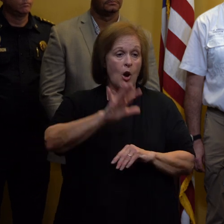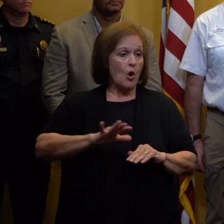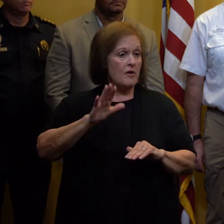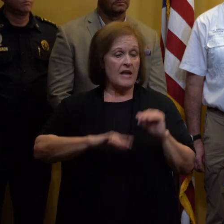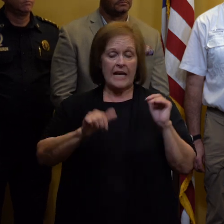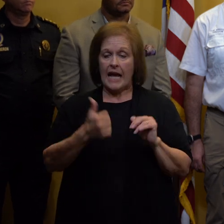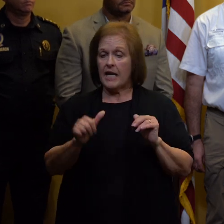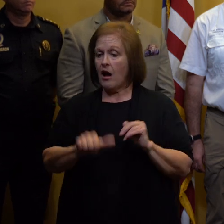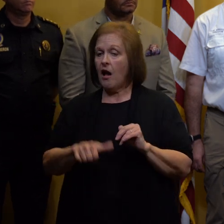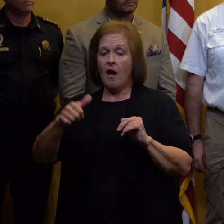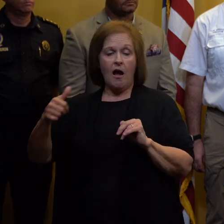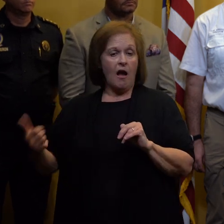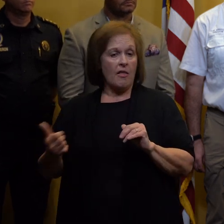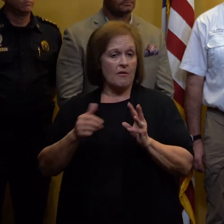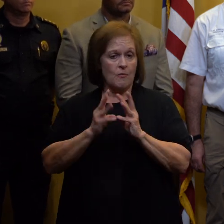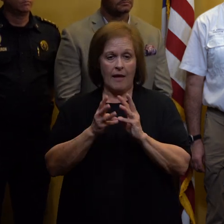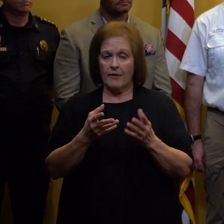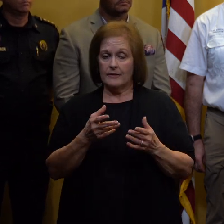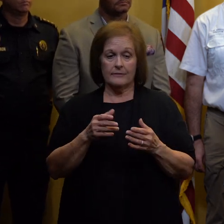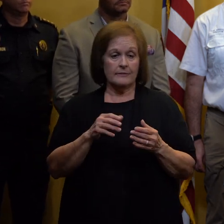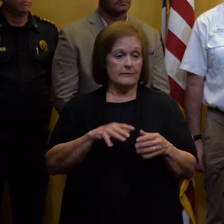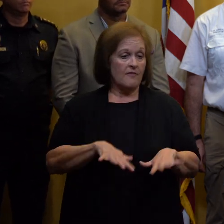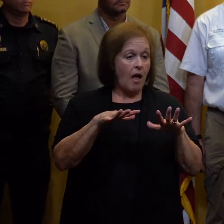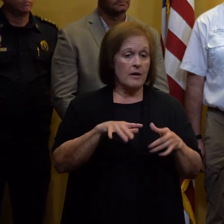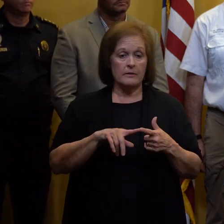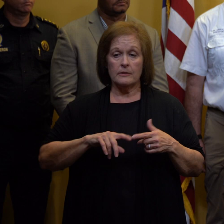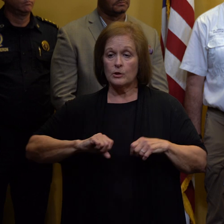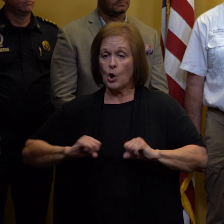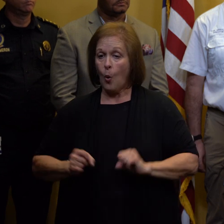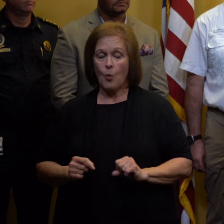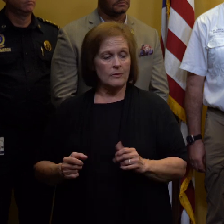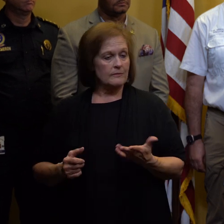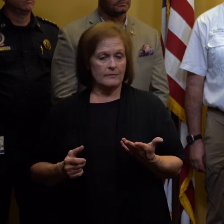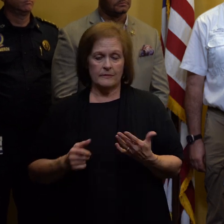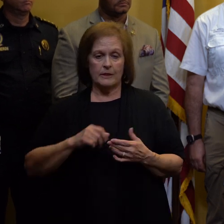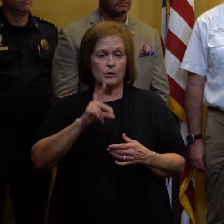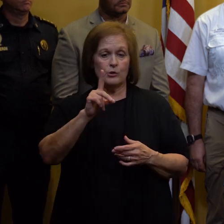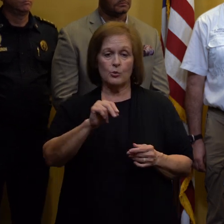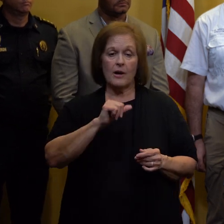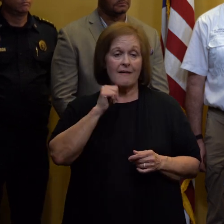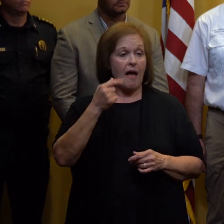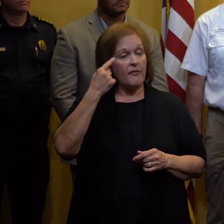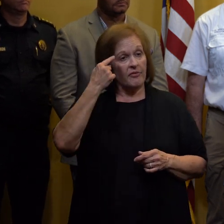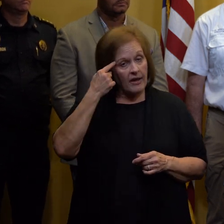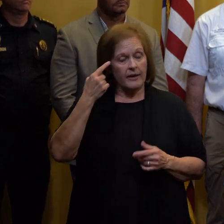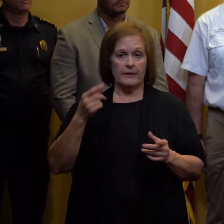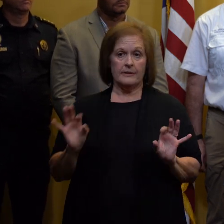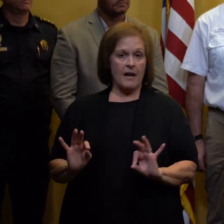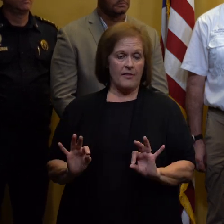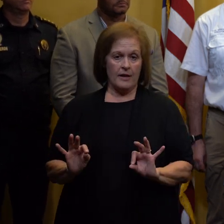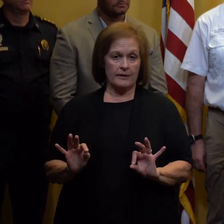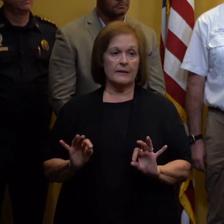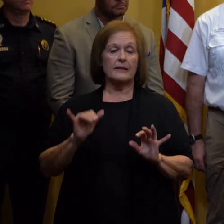impact of climate change, more than floods, more than cold. So this is serious. Do not underestimate the seriousness of this current weather